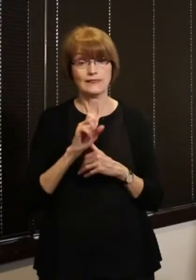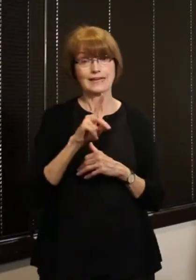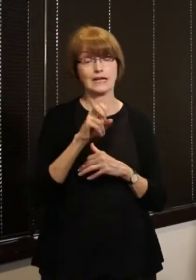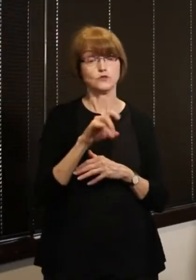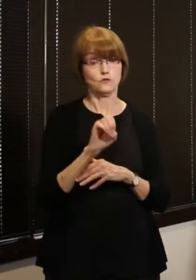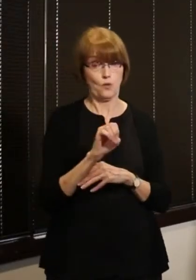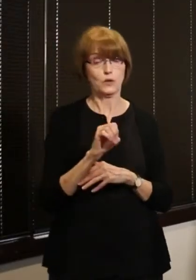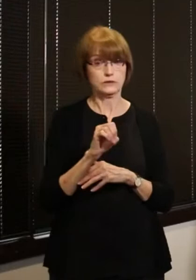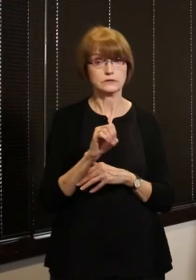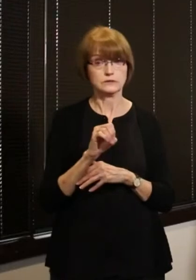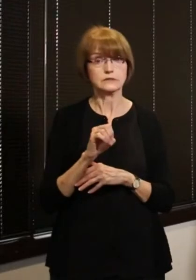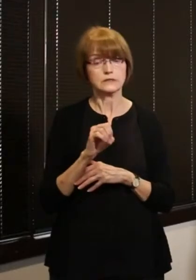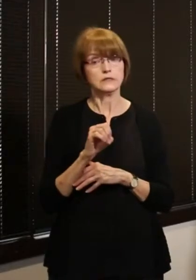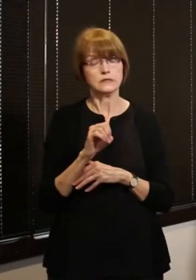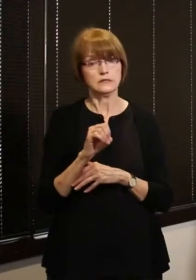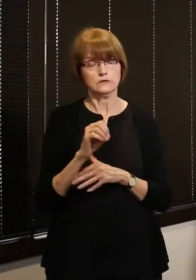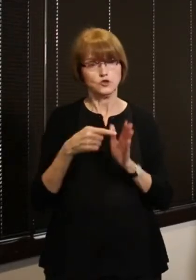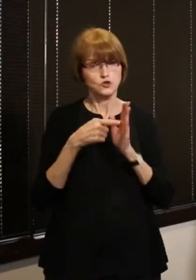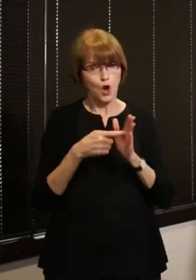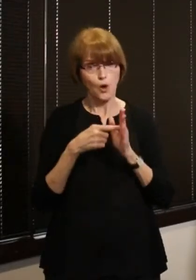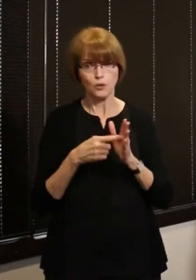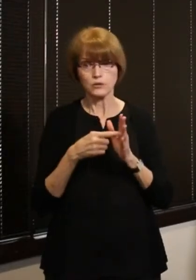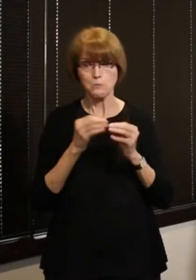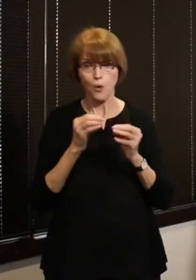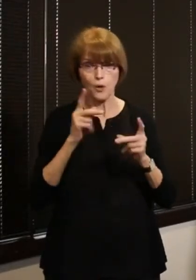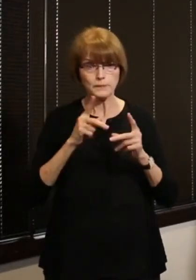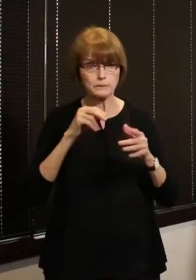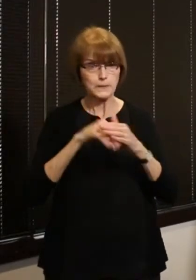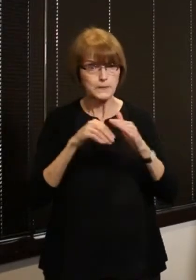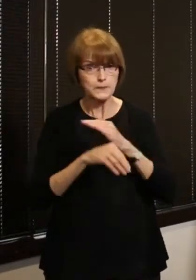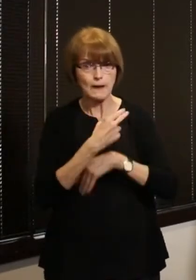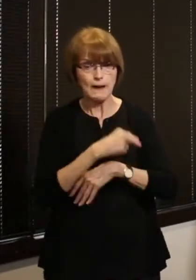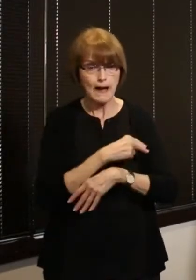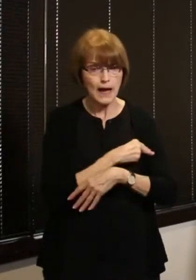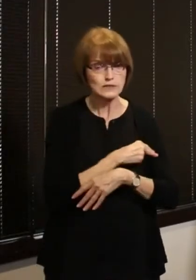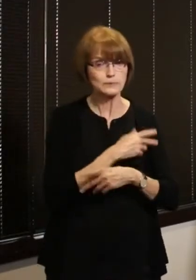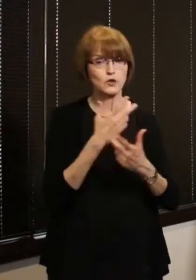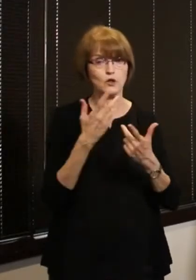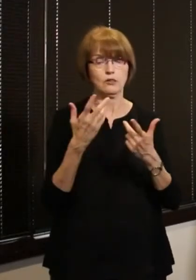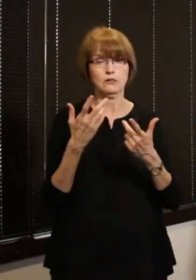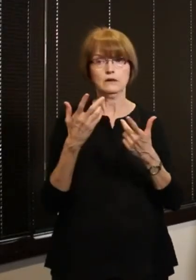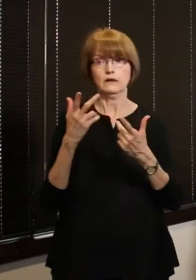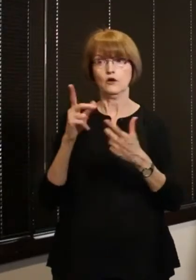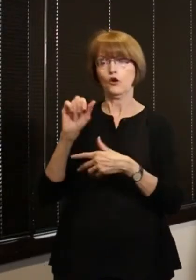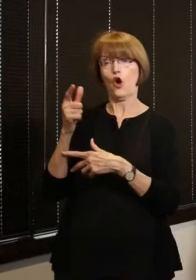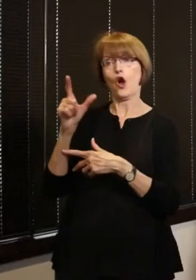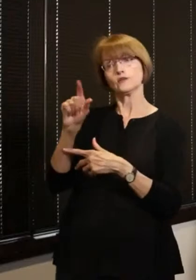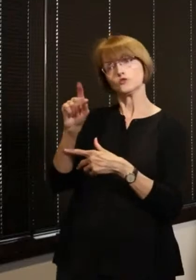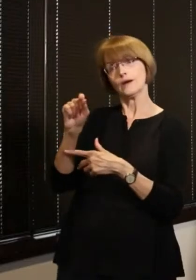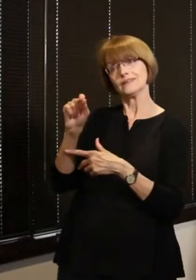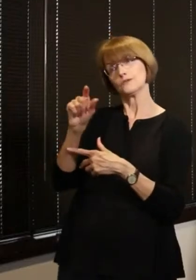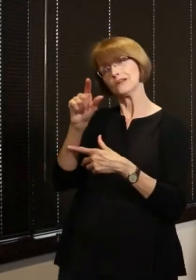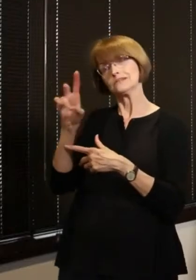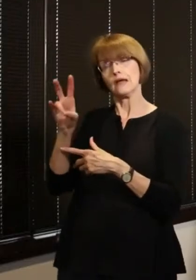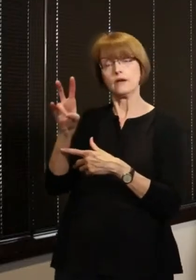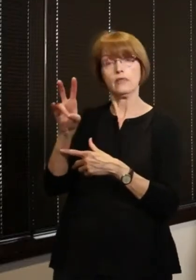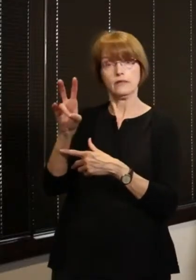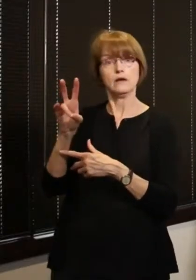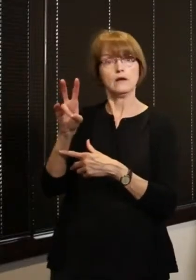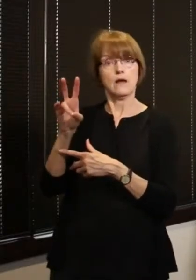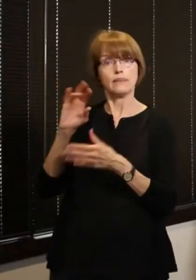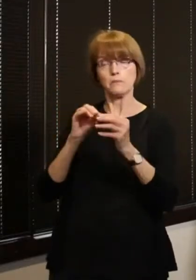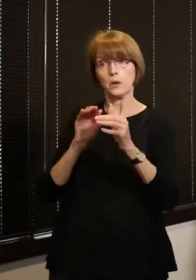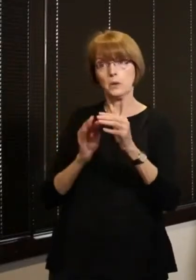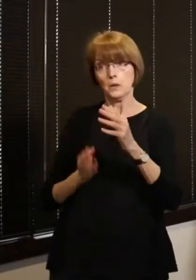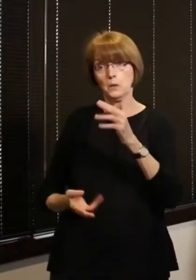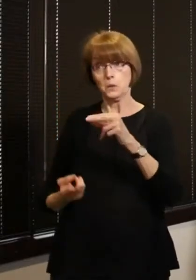is well into the red zone, and the region is still on track to hit a second peak at or around August 27th. Has Mayor Lyda